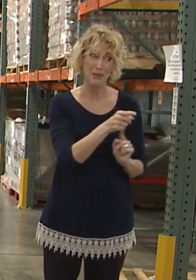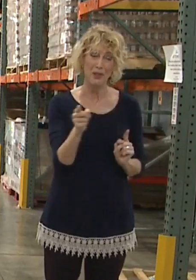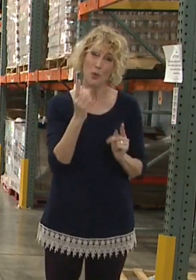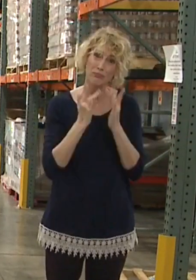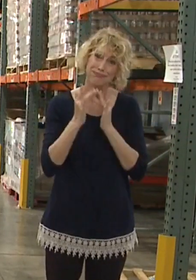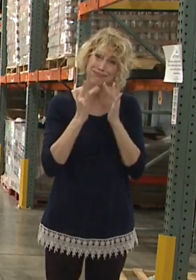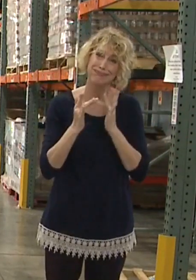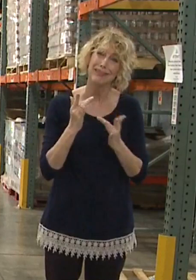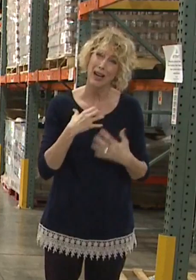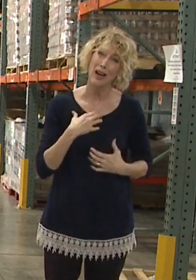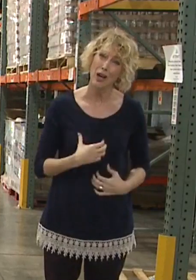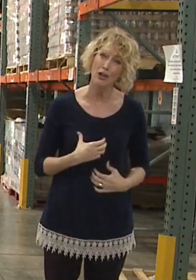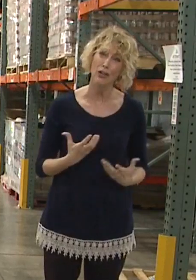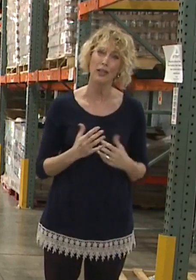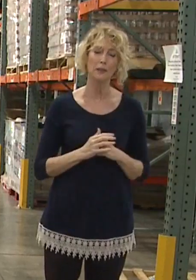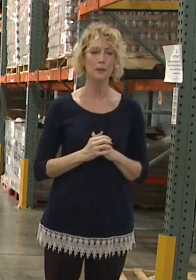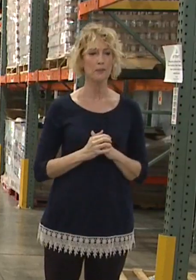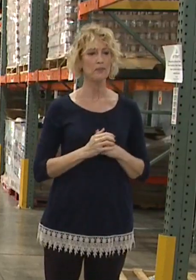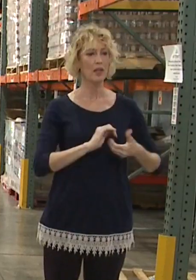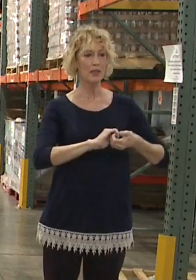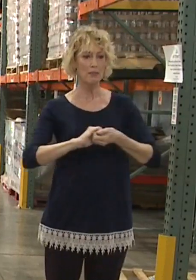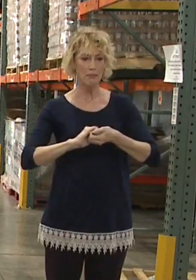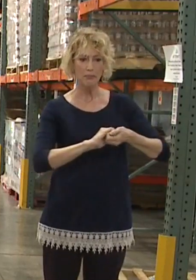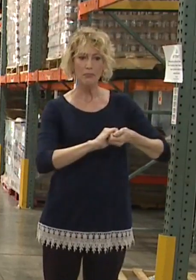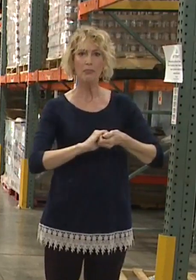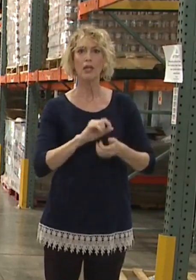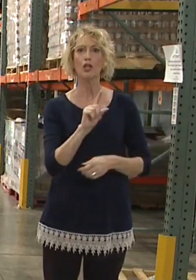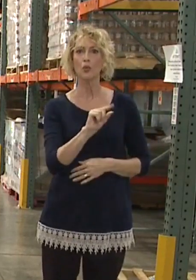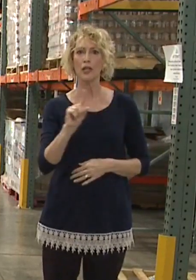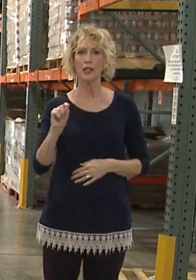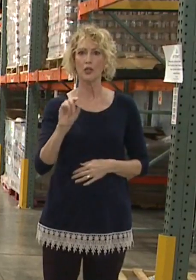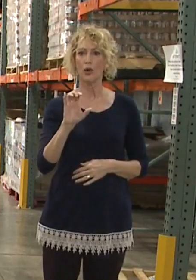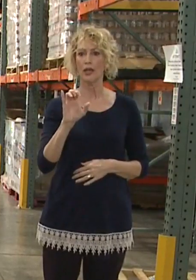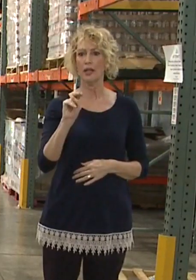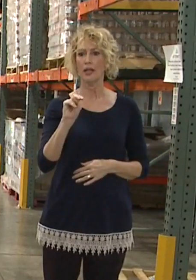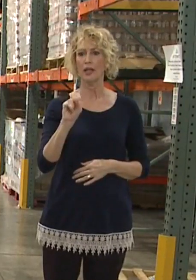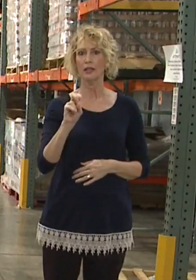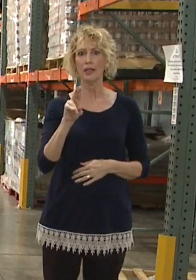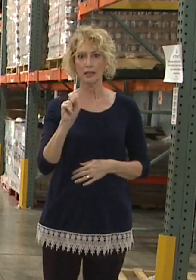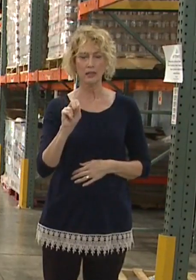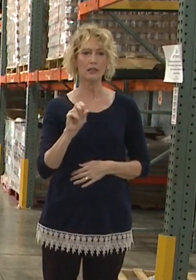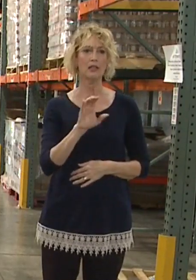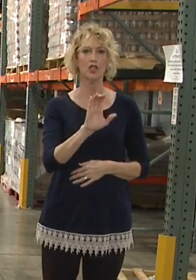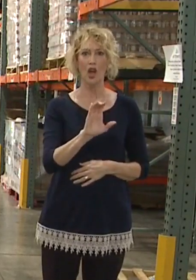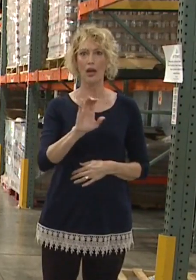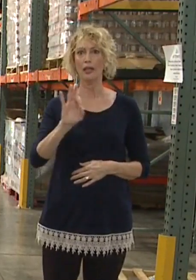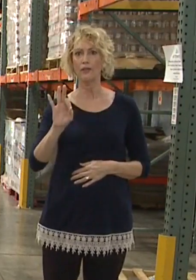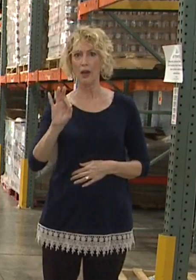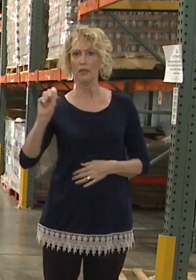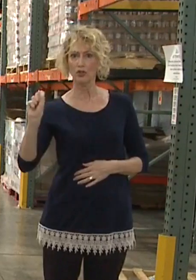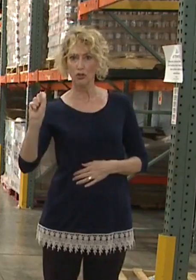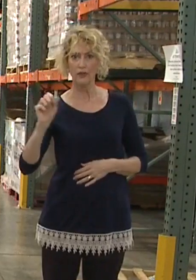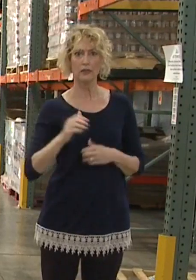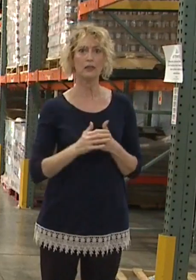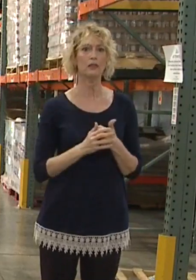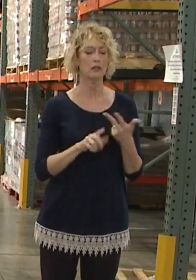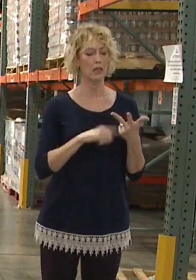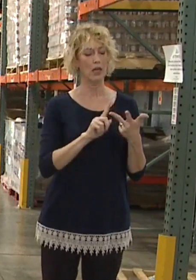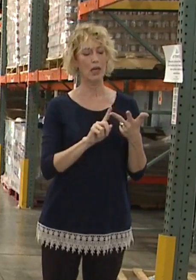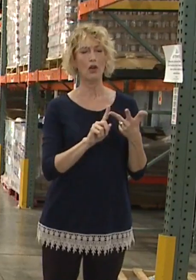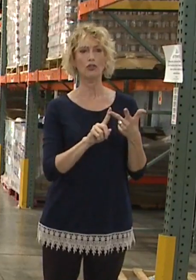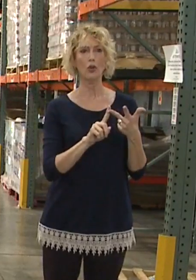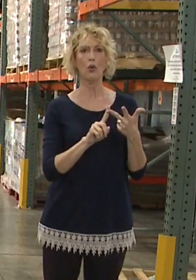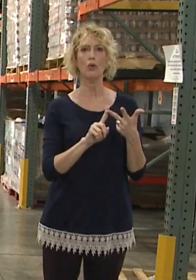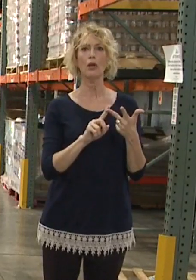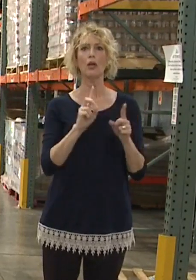food. And the community partners, the 2020 Census Bureau, the Child and Family Services, and